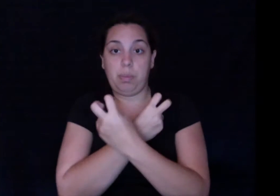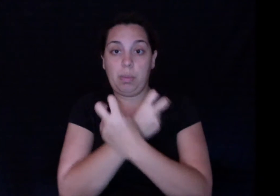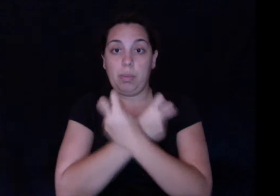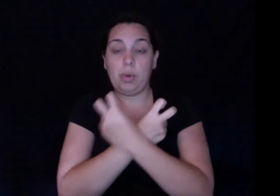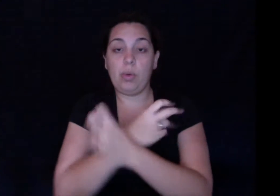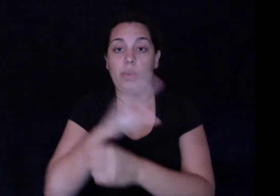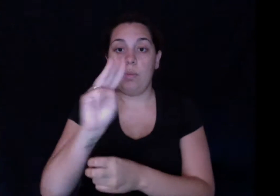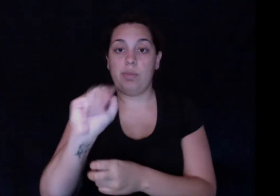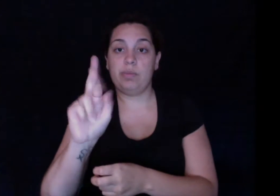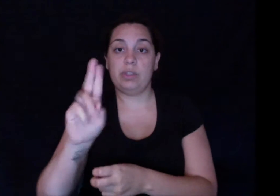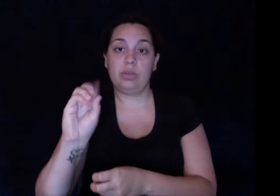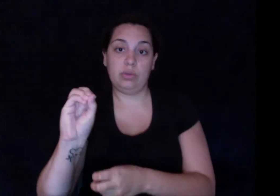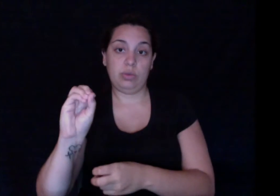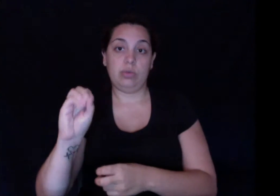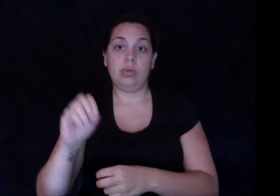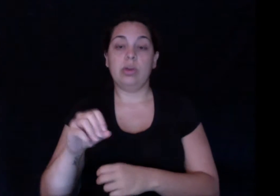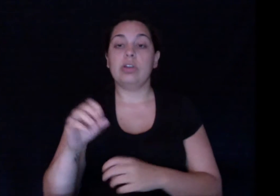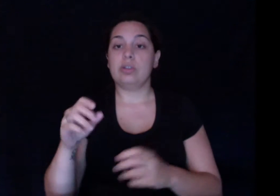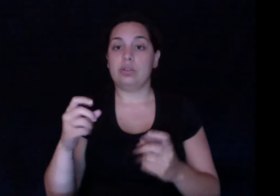podcast. That's squarespace.com, offer code